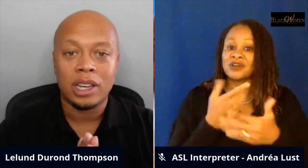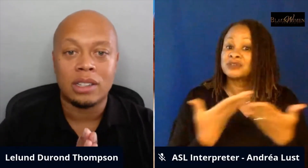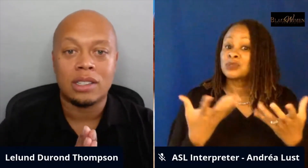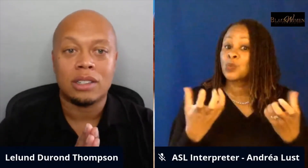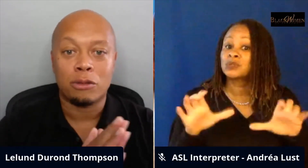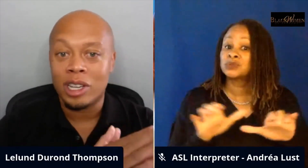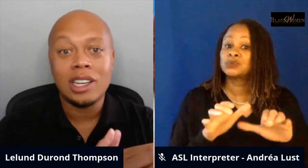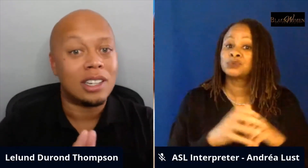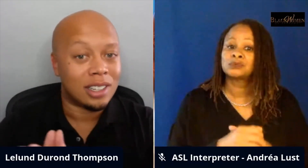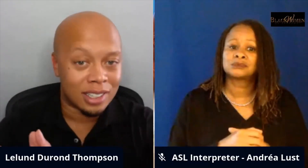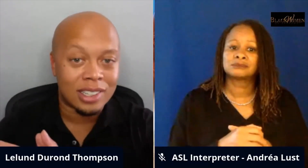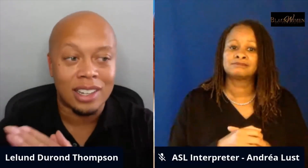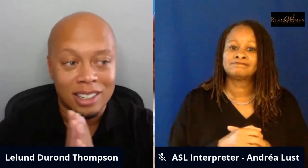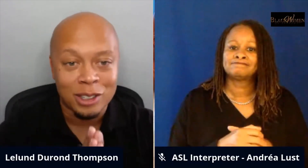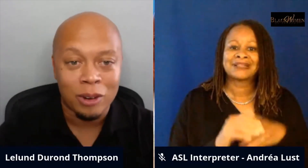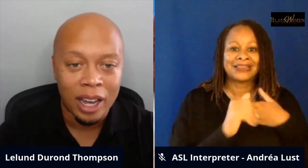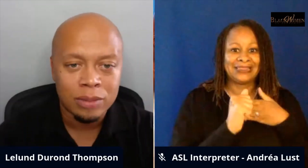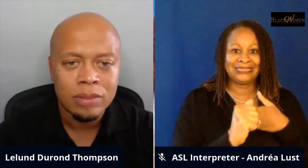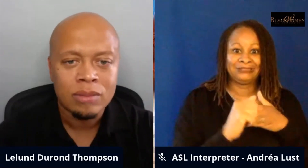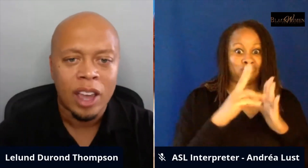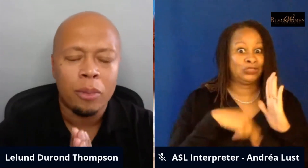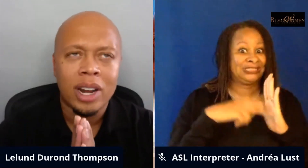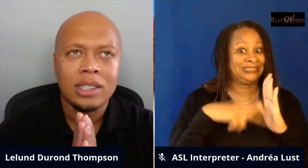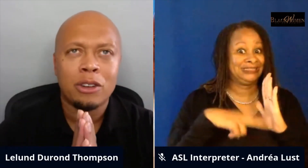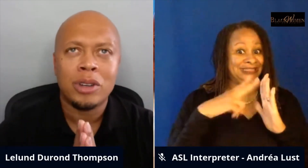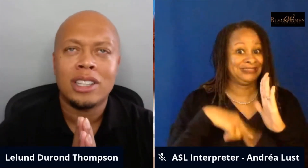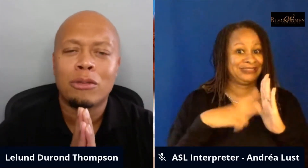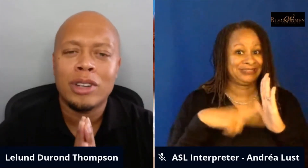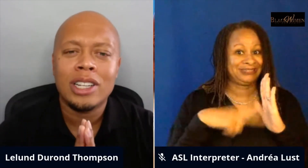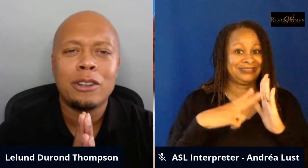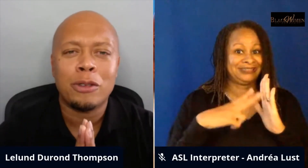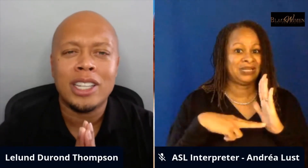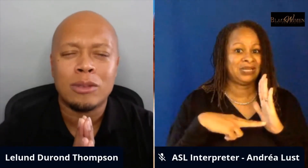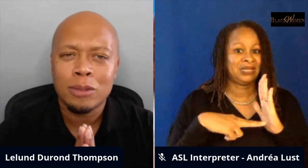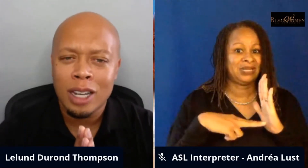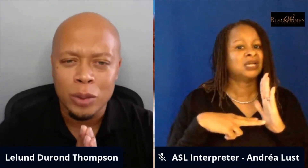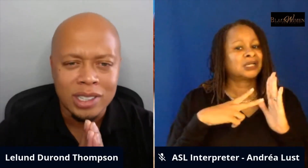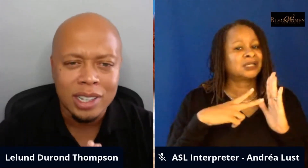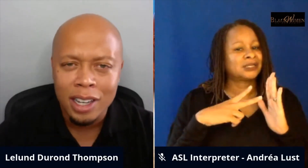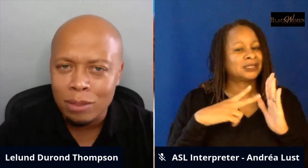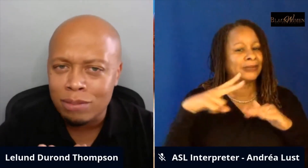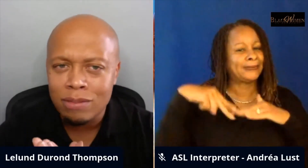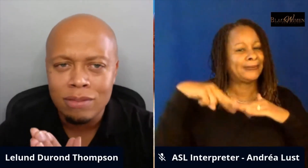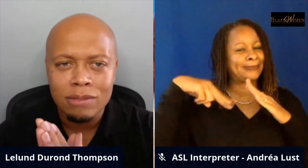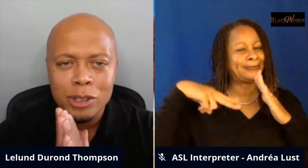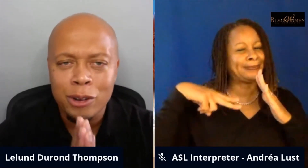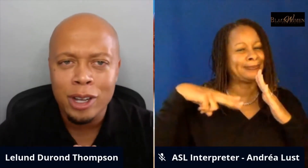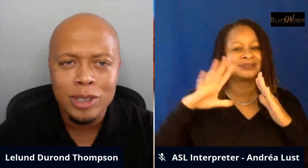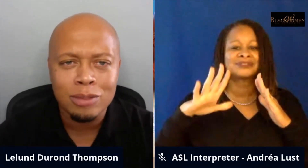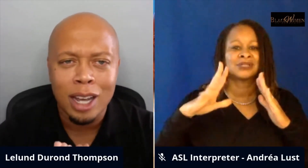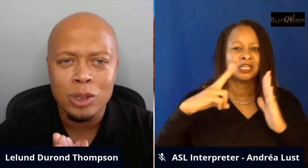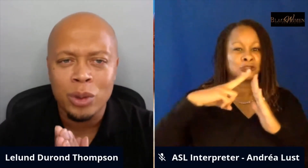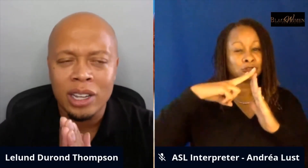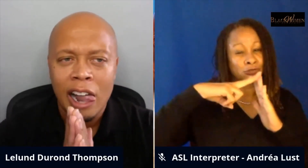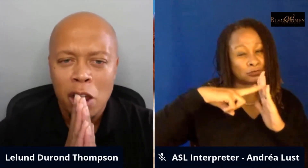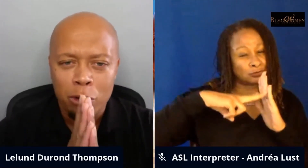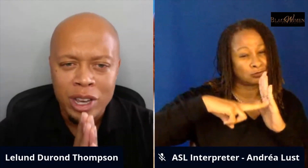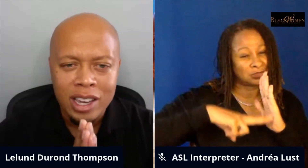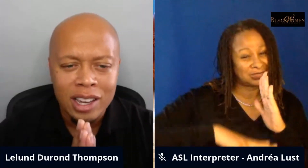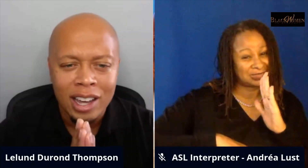do is read the scenes, right? And when I say read them, really read them. Sometimes we skim scripts, sometimes